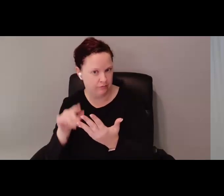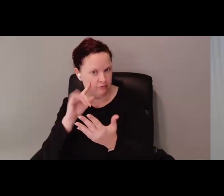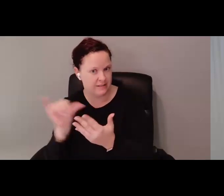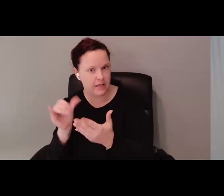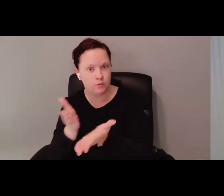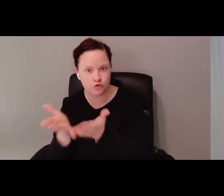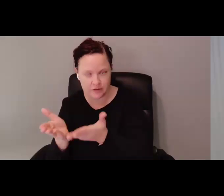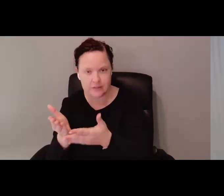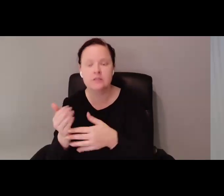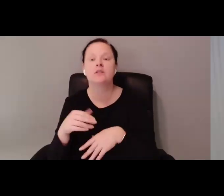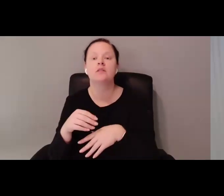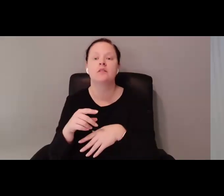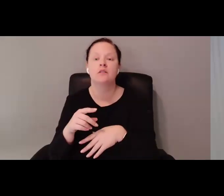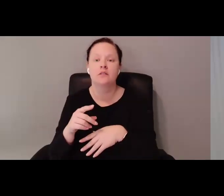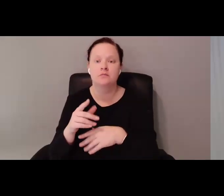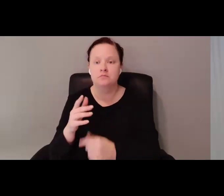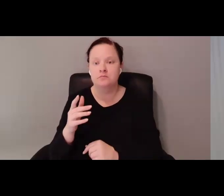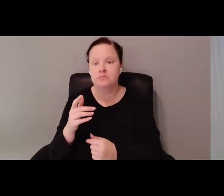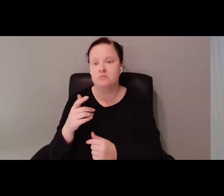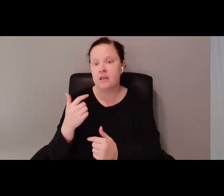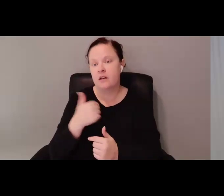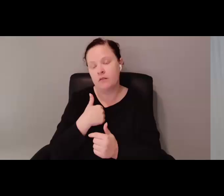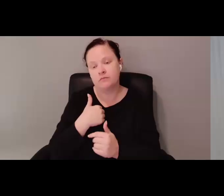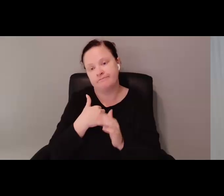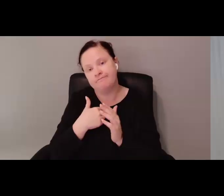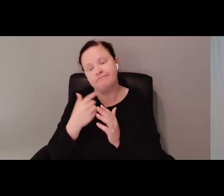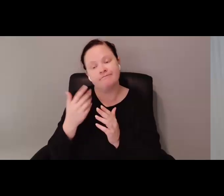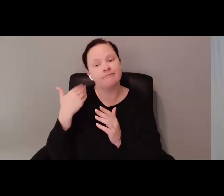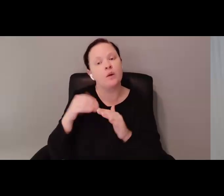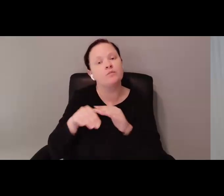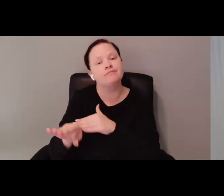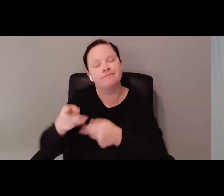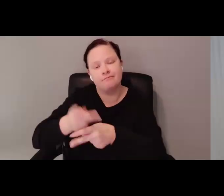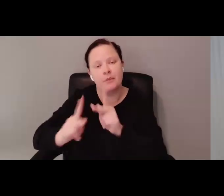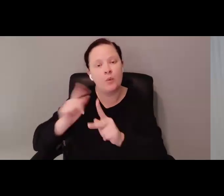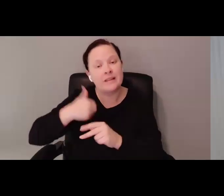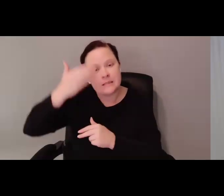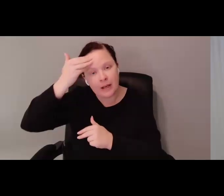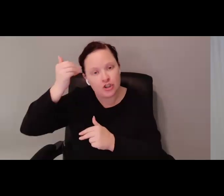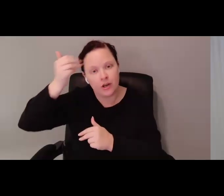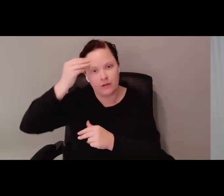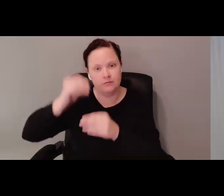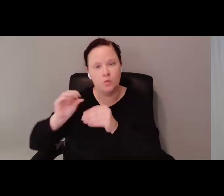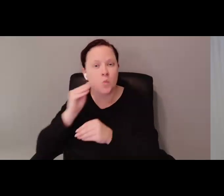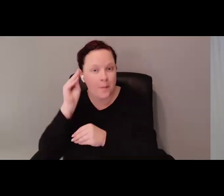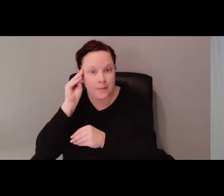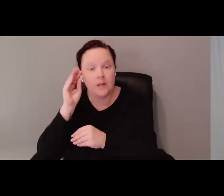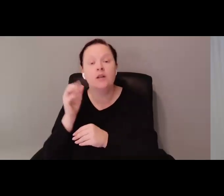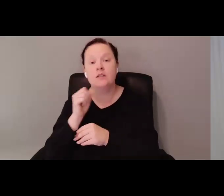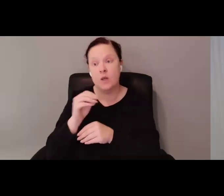I was actually going in and taking care of people with dementia in their homes and giving the caregivers